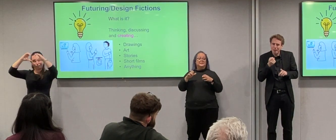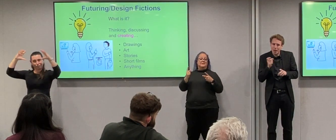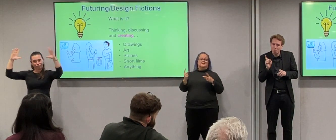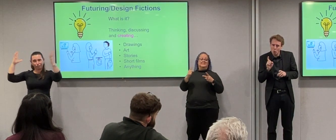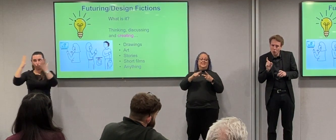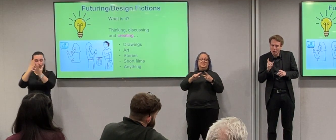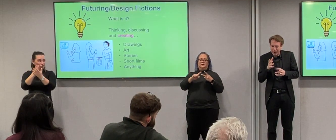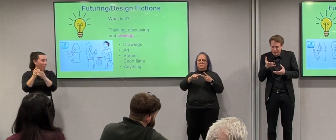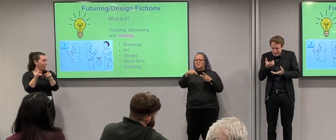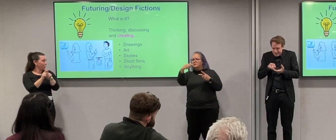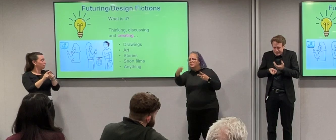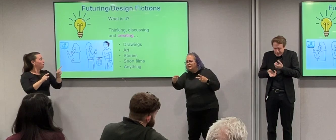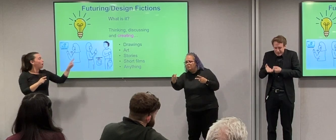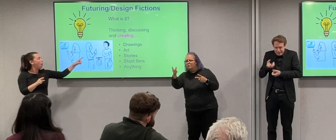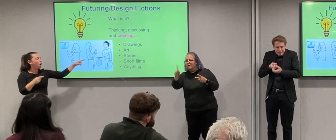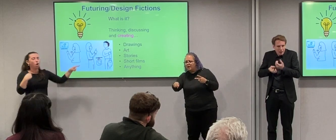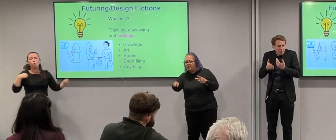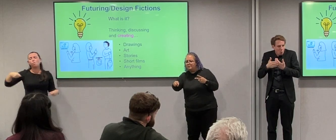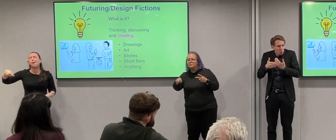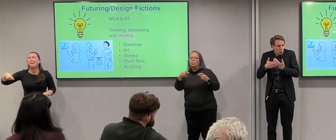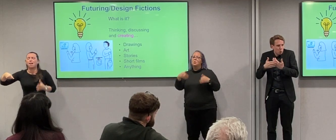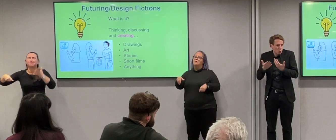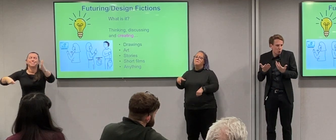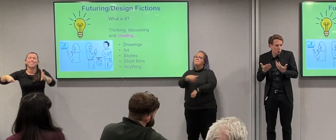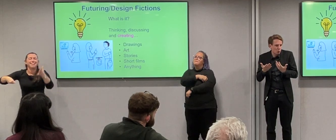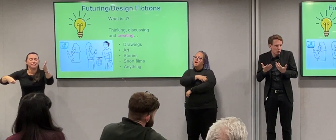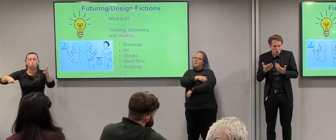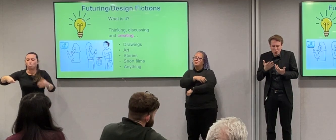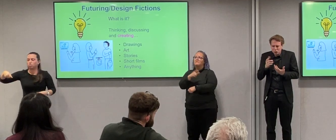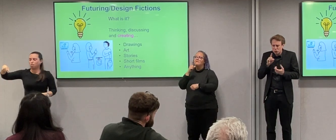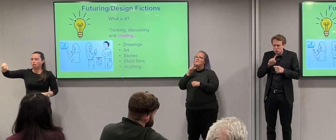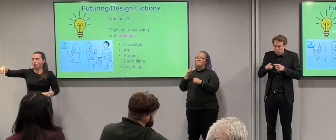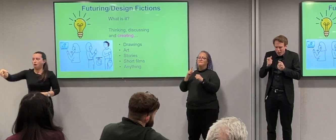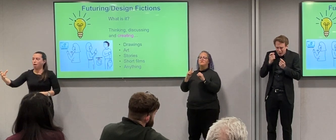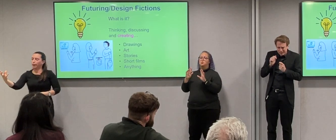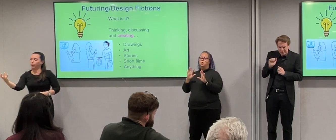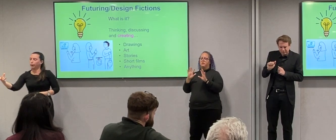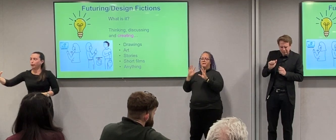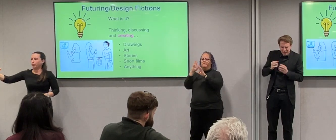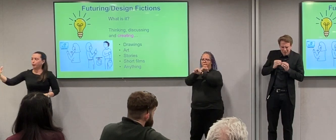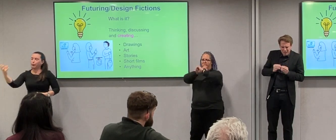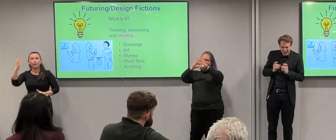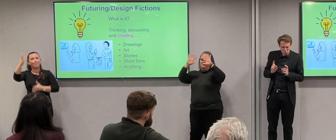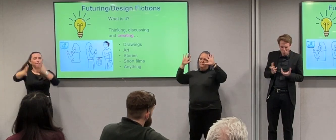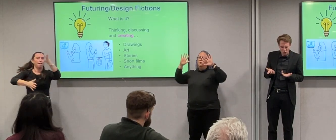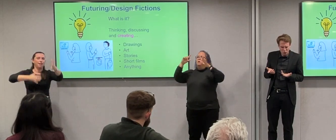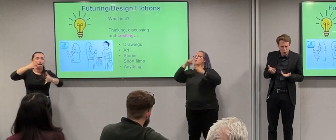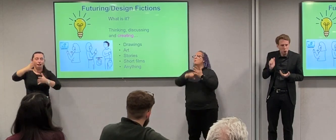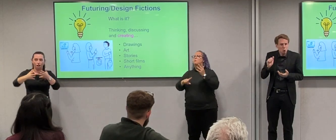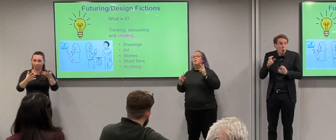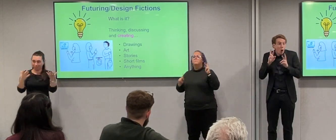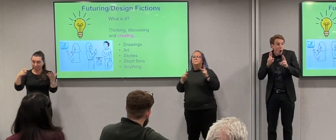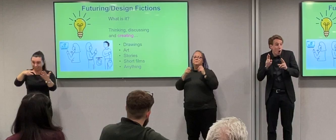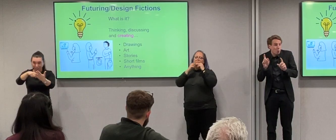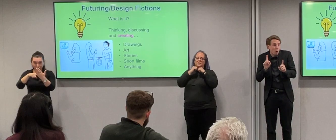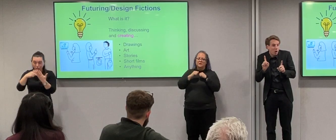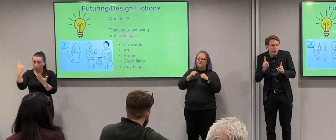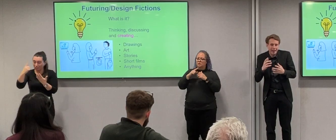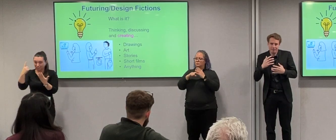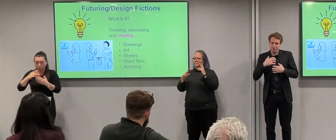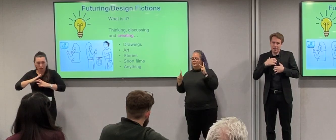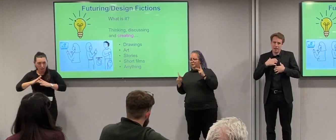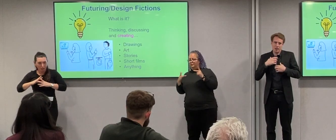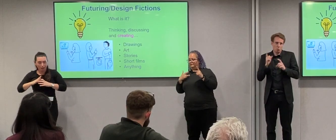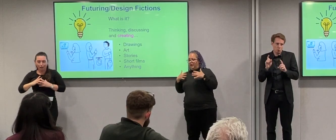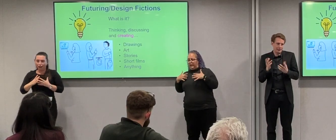way to surface what people value, what people's hopes or fears are around technology, and